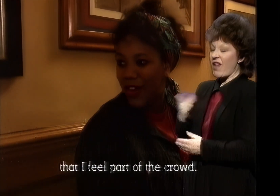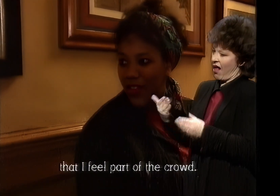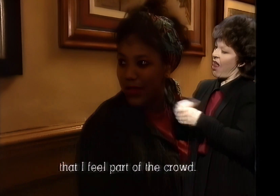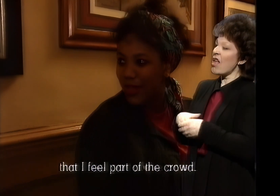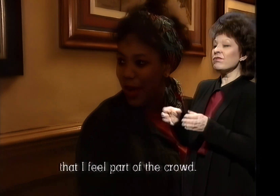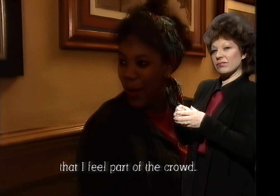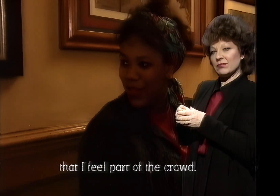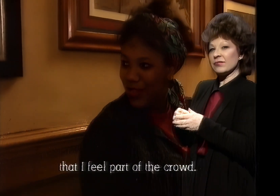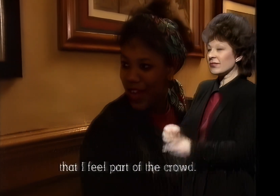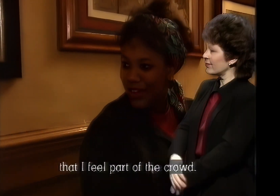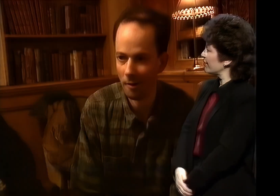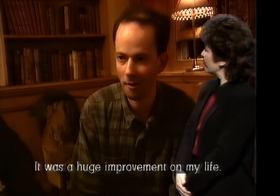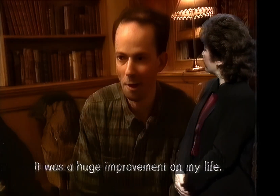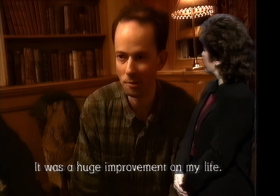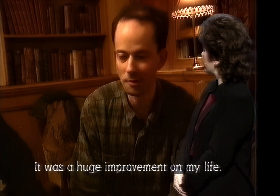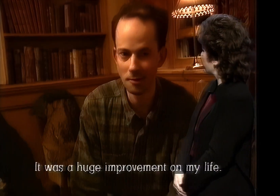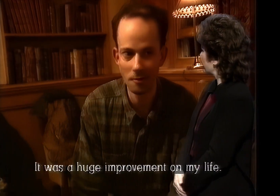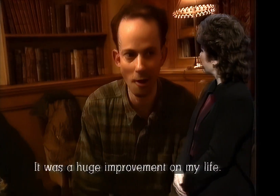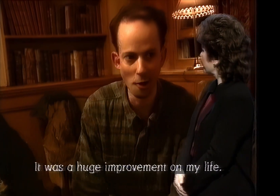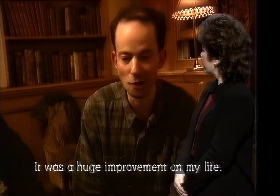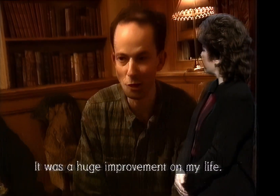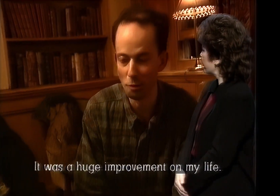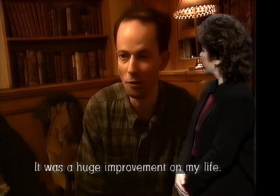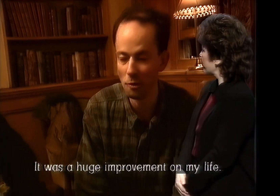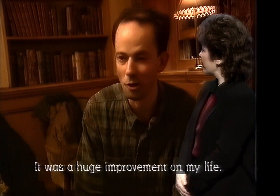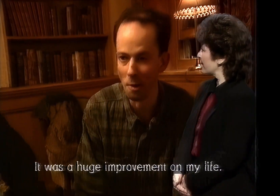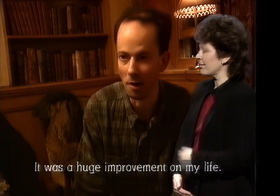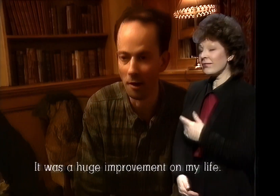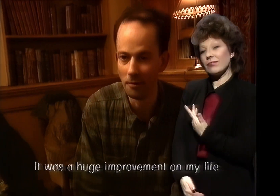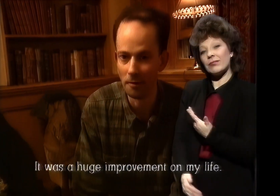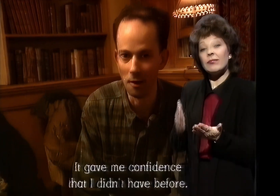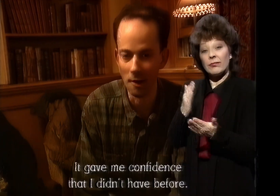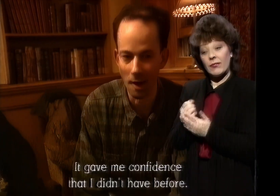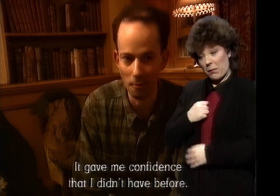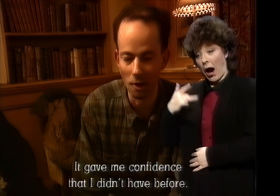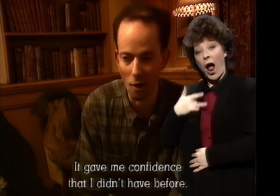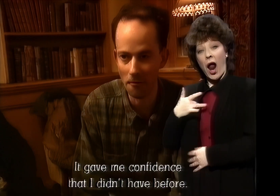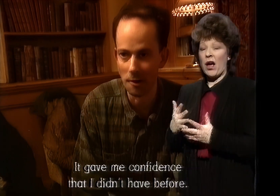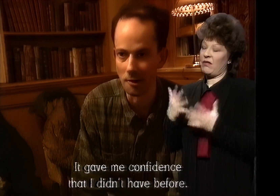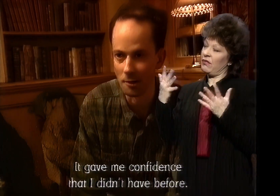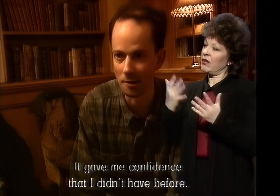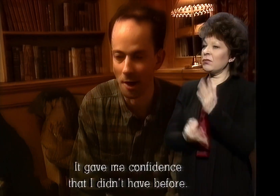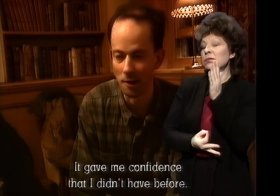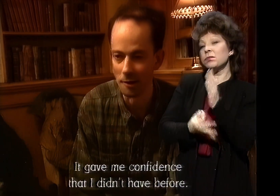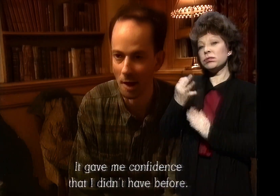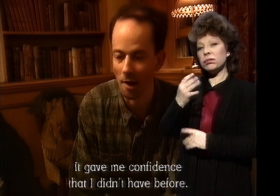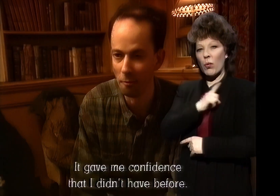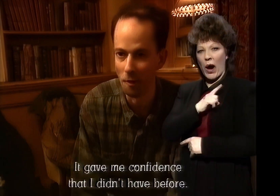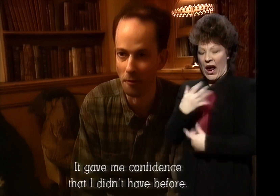feel sort of that part of the crowd. It was a huge improvement on my life. It gave me confidence that I didn't have before.